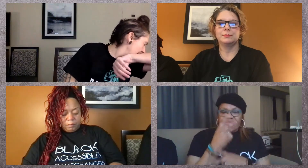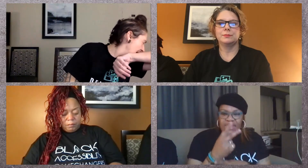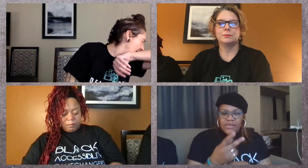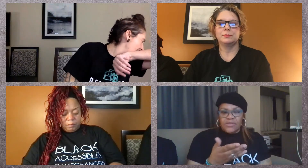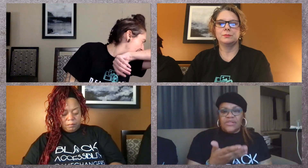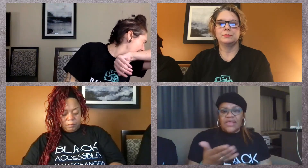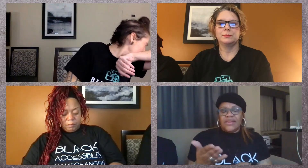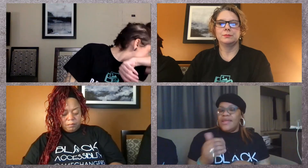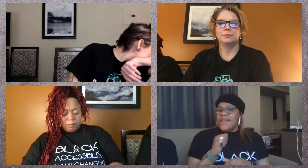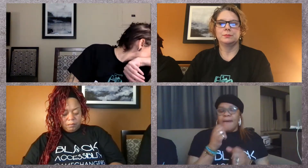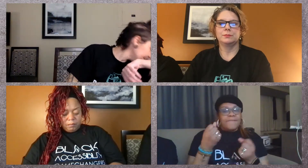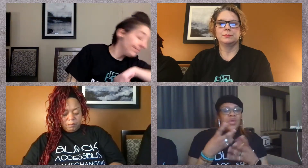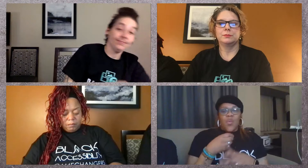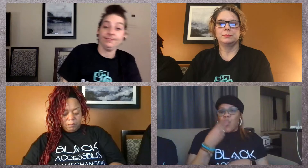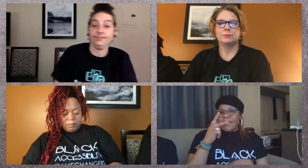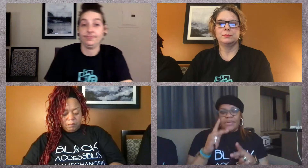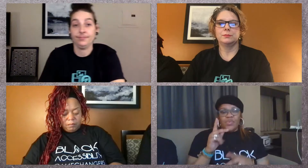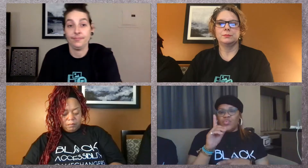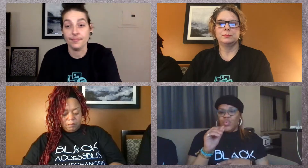LA,